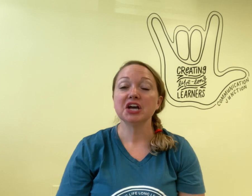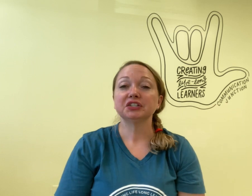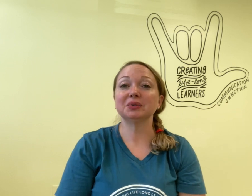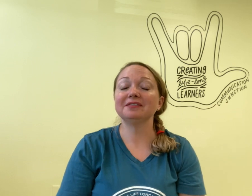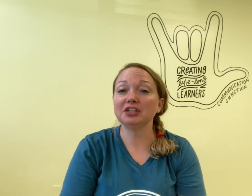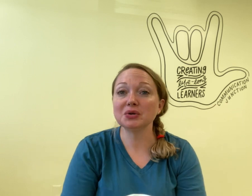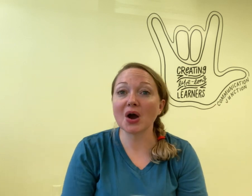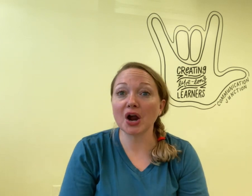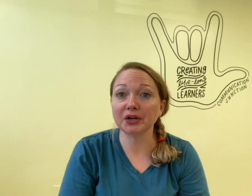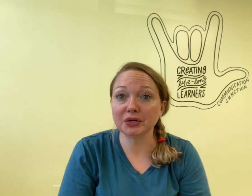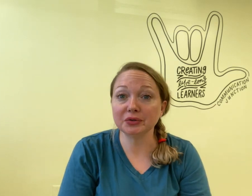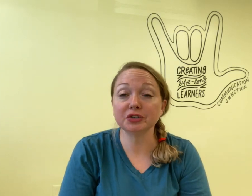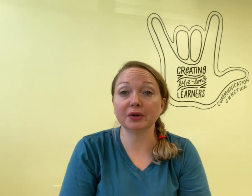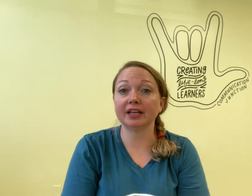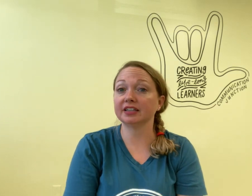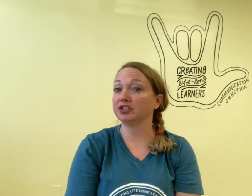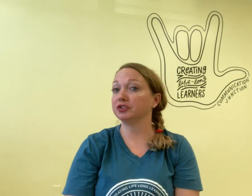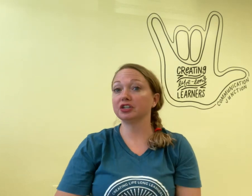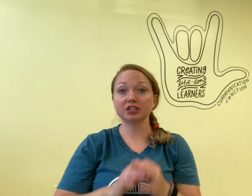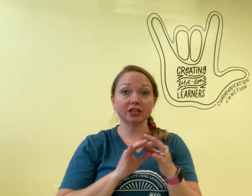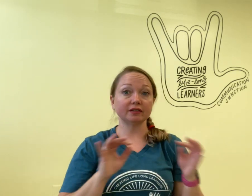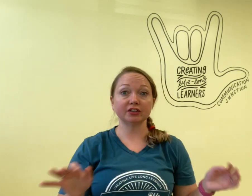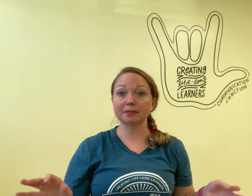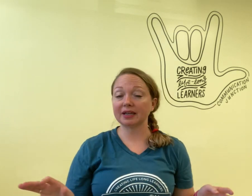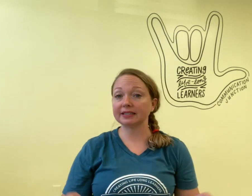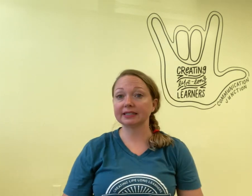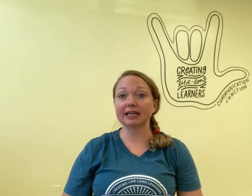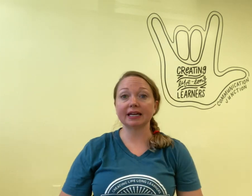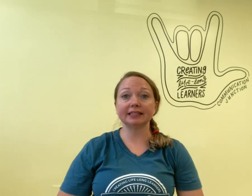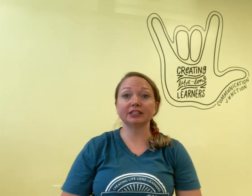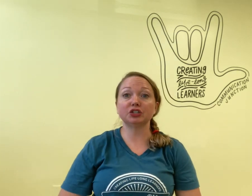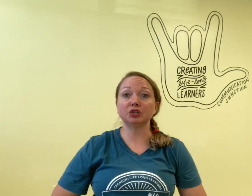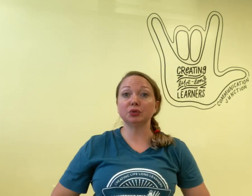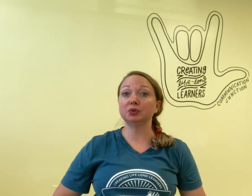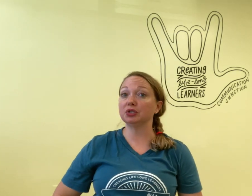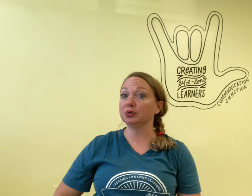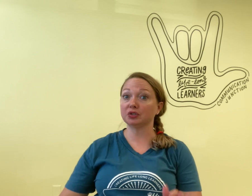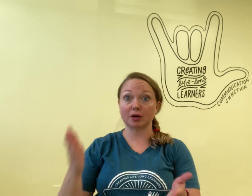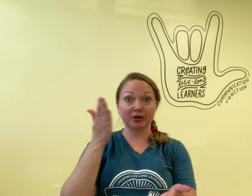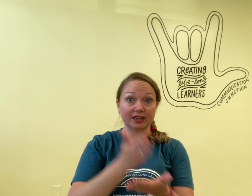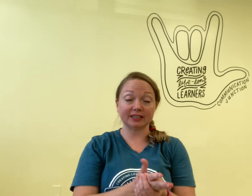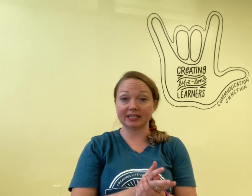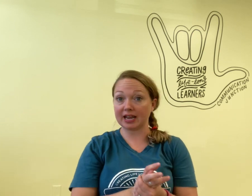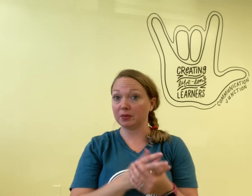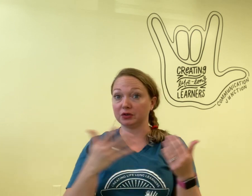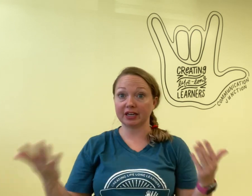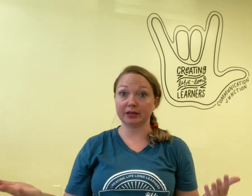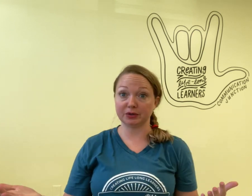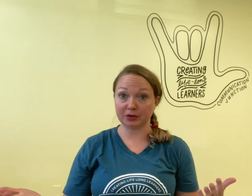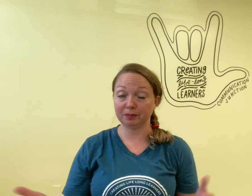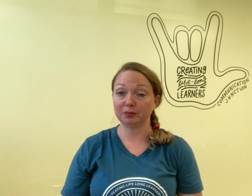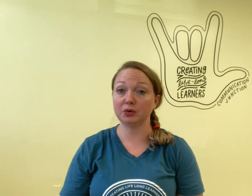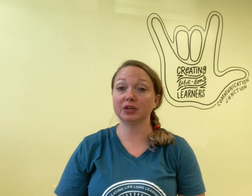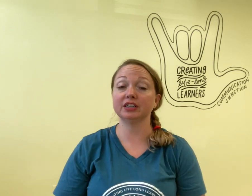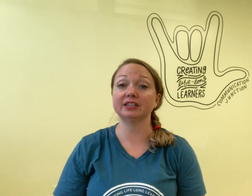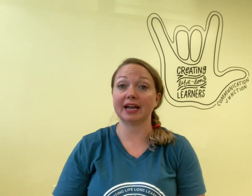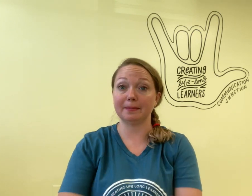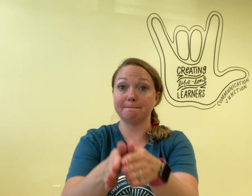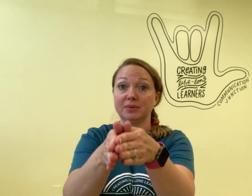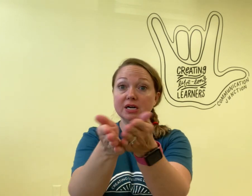if you are new to joining us and you're just looking for some basic signs to start putting in today with your daily routine, you can sign book,